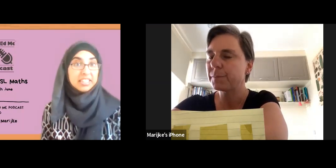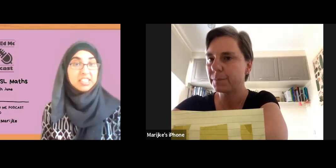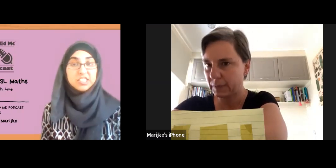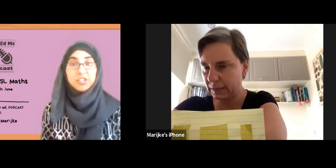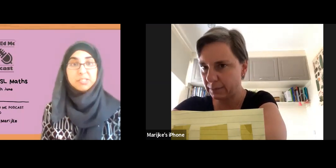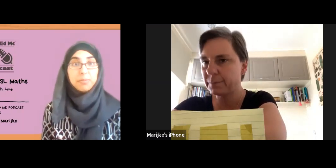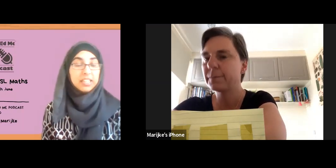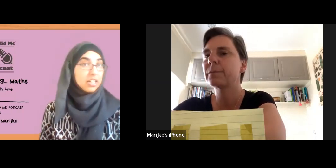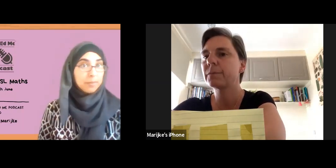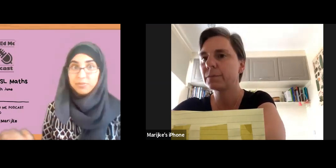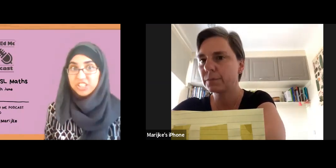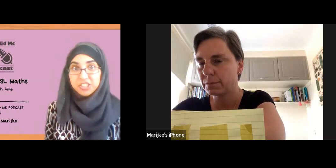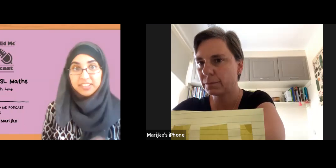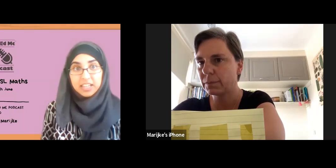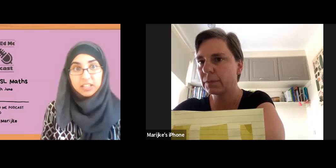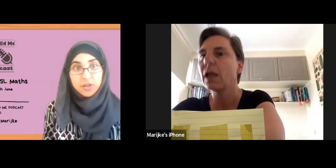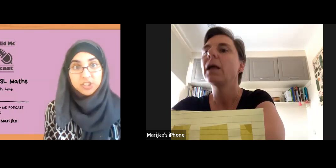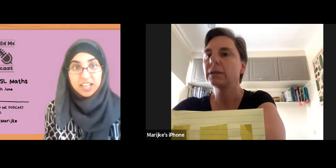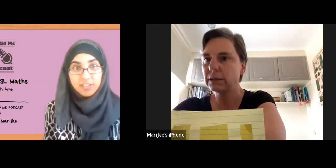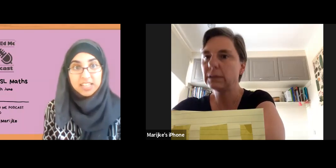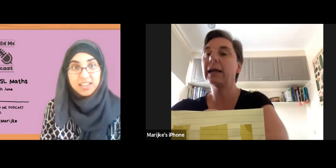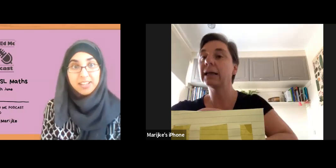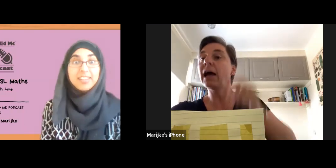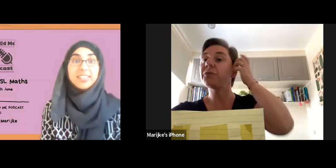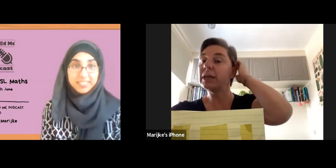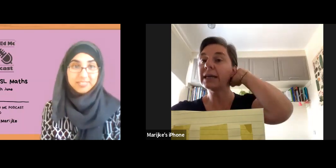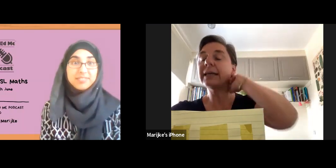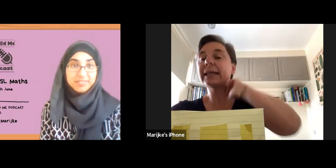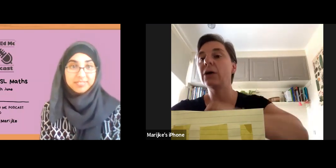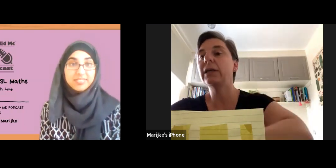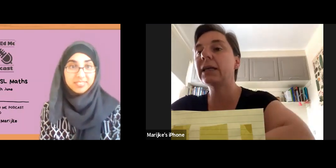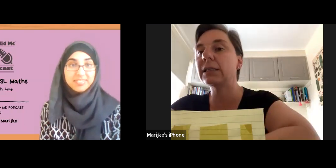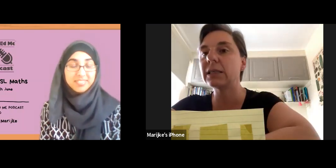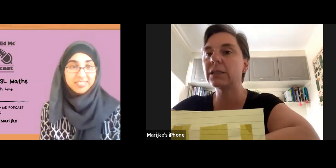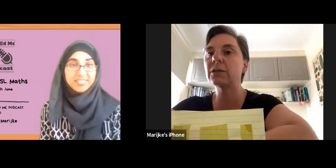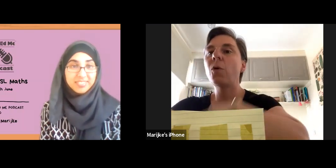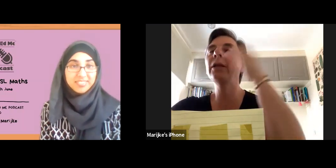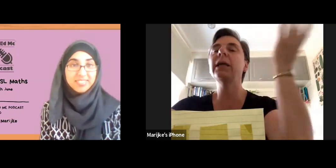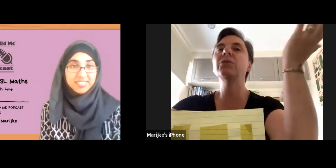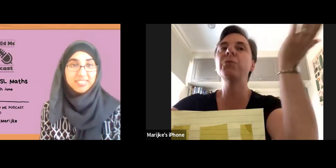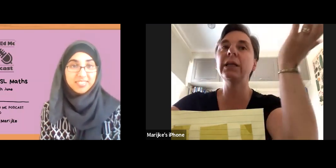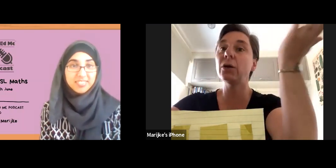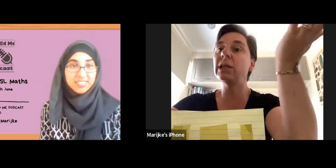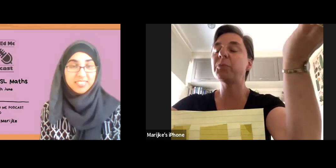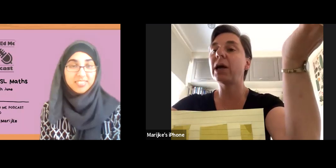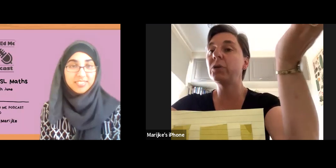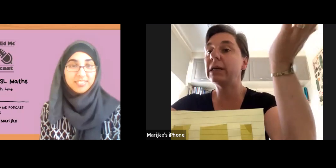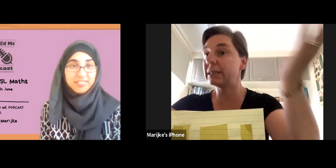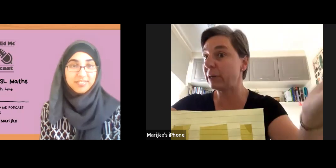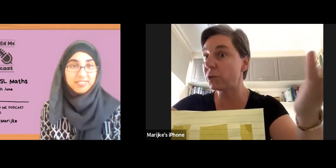excellent. So there's probably a couple of videos that they can go and check on there. Yeah, there are 3 there now that they can see. So the one is really early primary. It's on